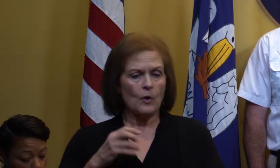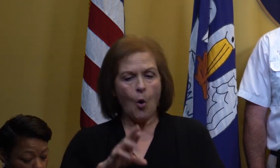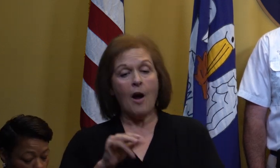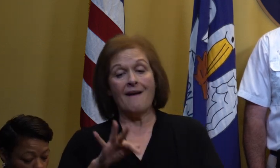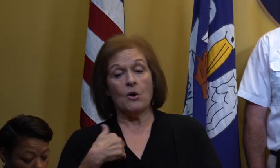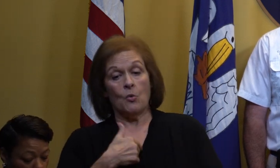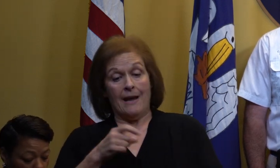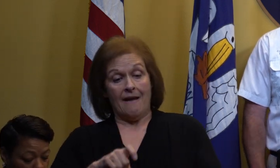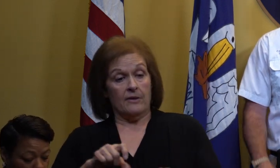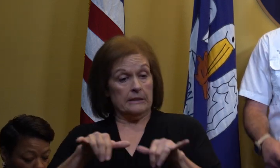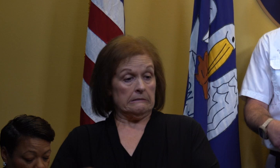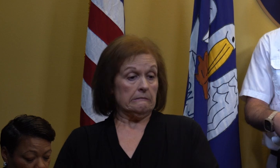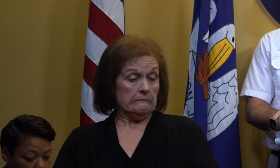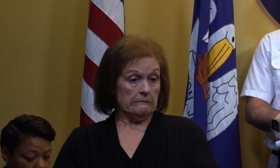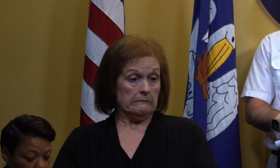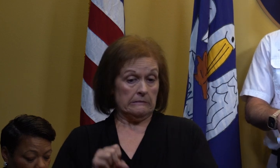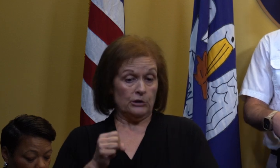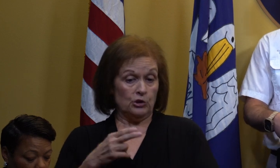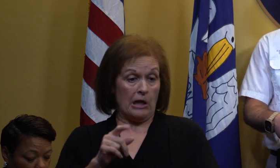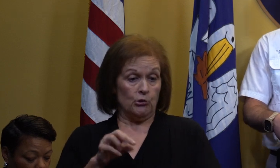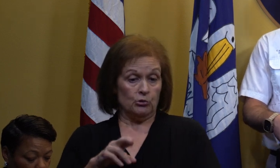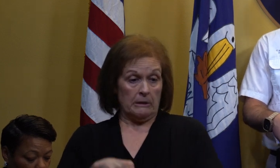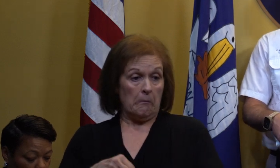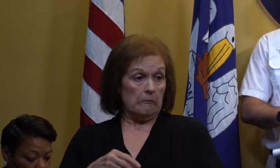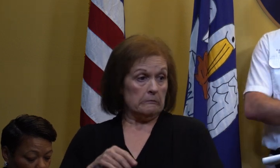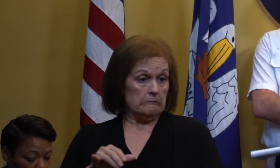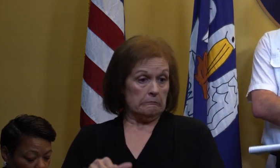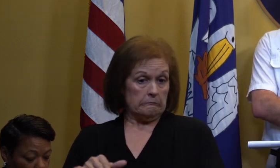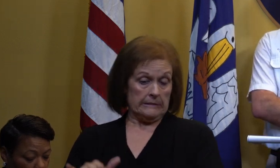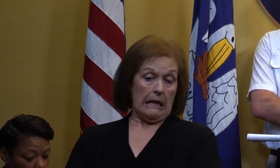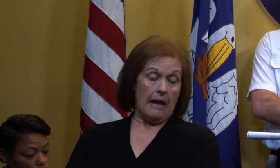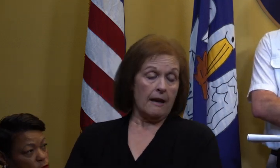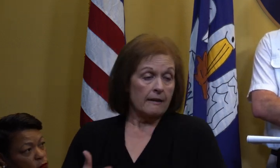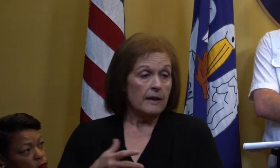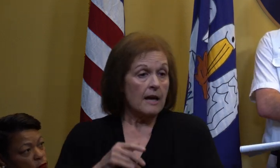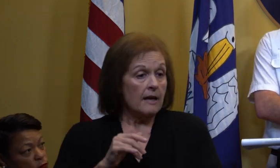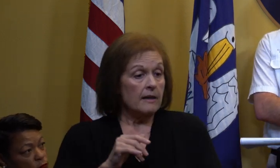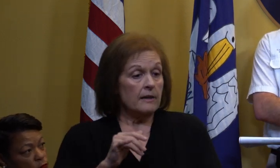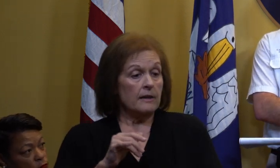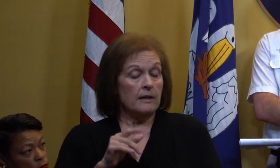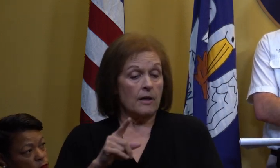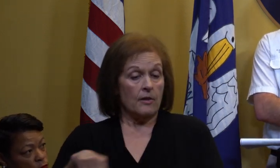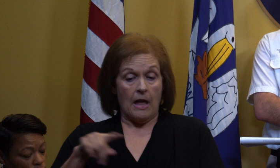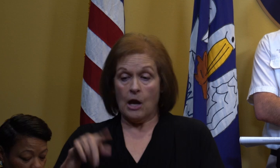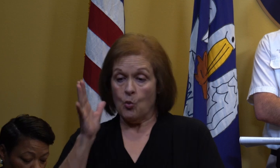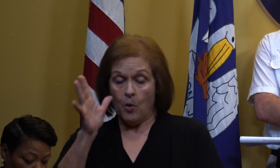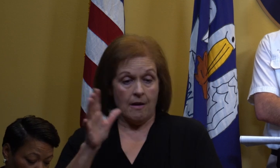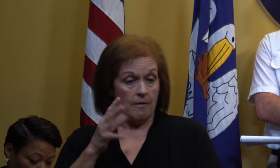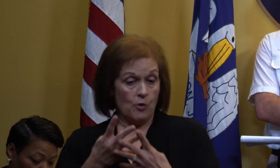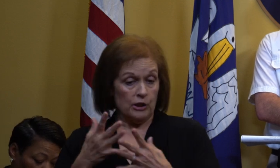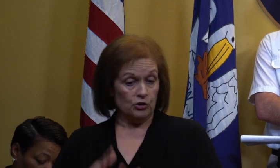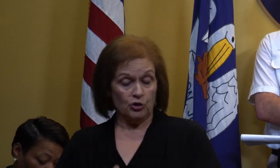in place if a storm intensifies too quickly. Residents will not be returned to our facilities in New Orleans until